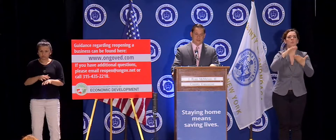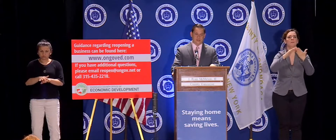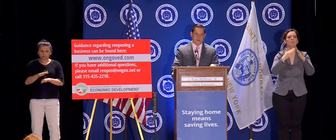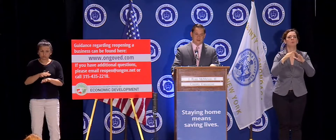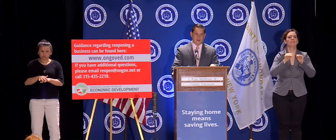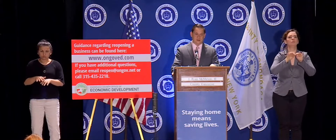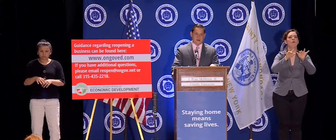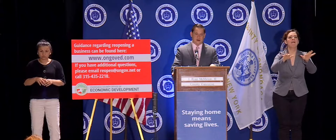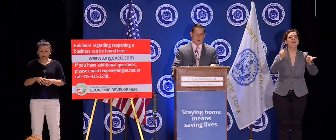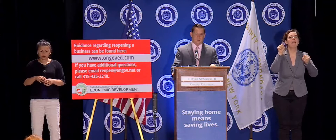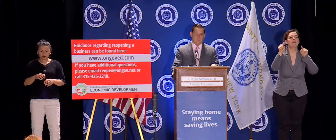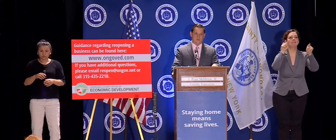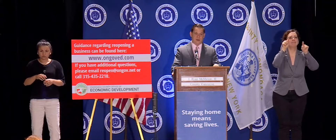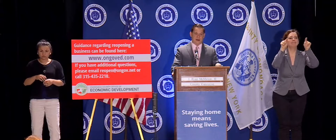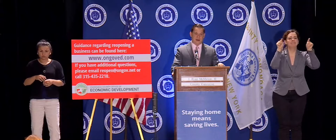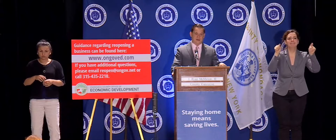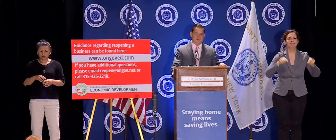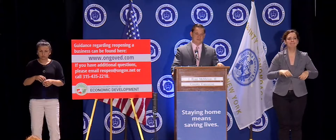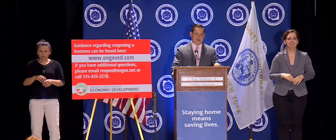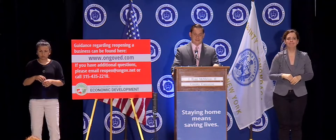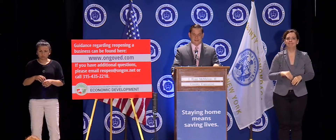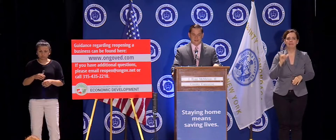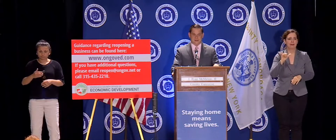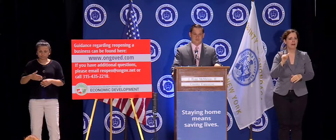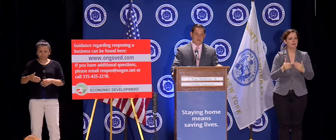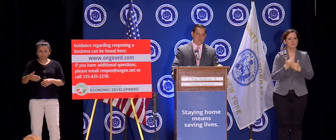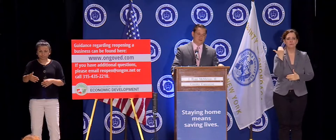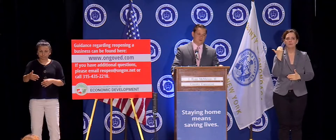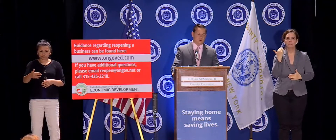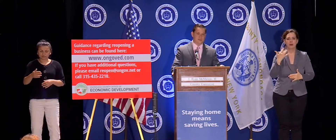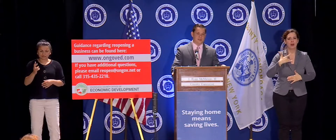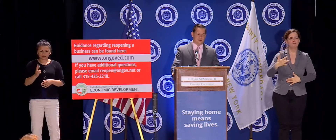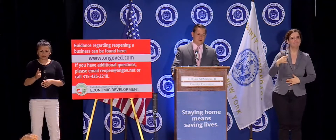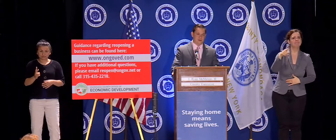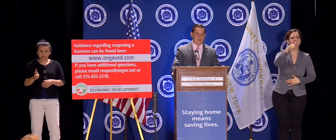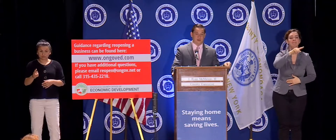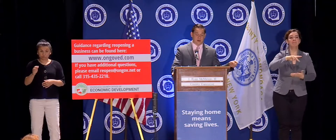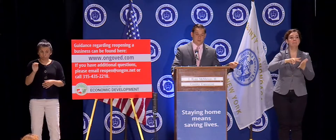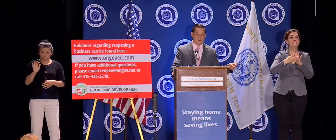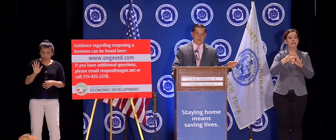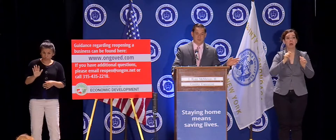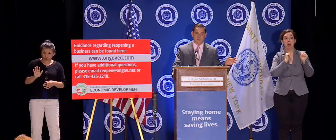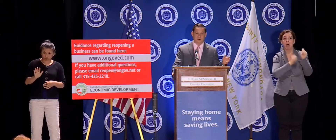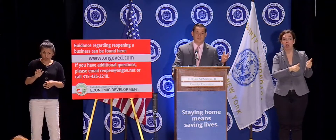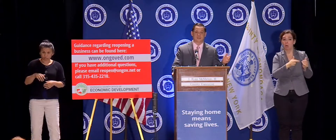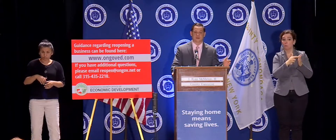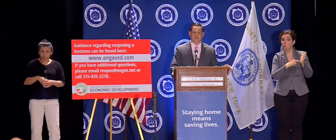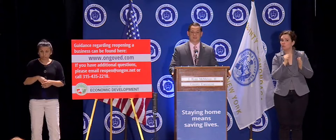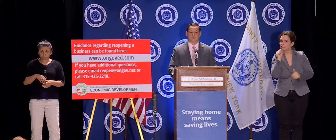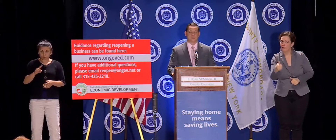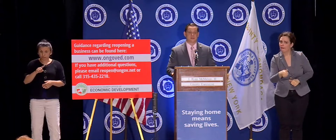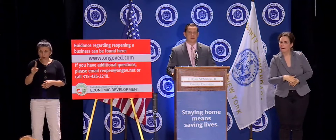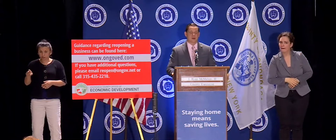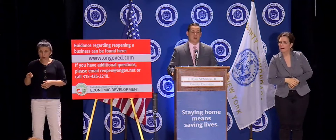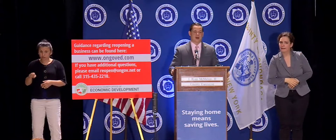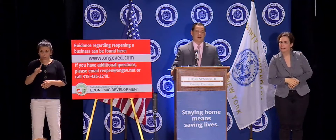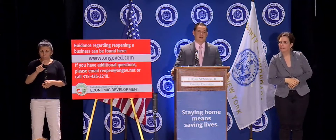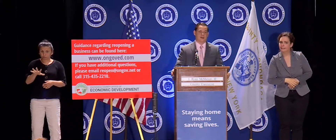we're seeing? We've been at 18, 15, 14, 11. We had a couple days where we were in single